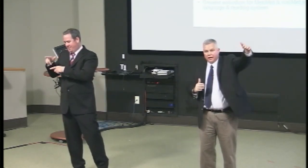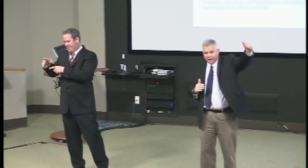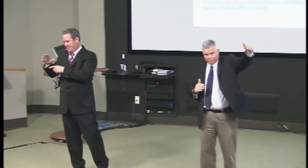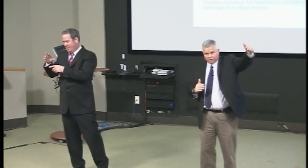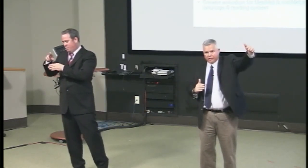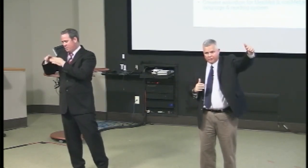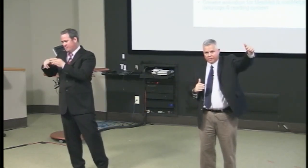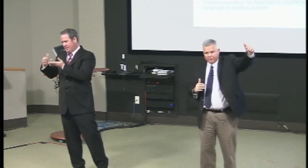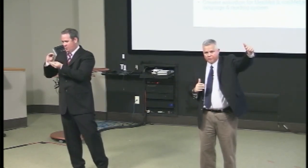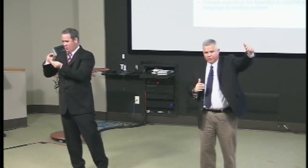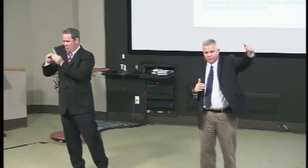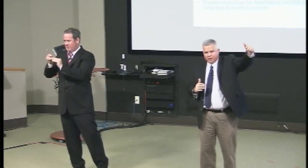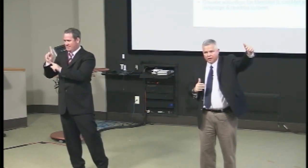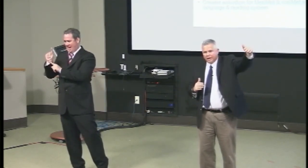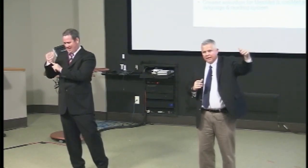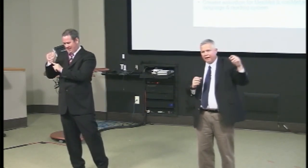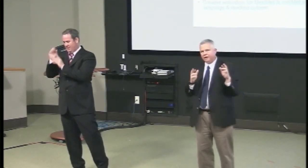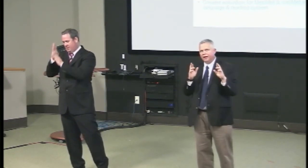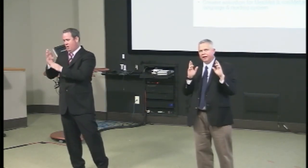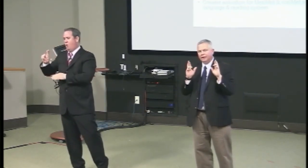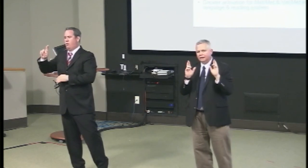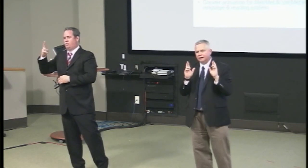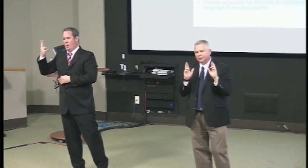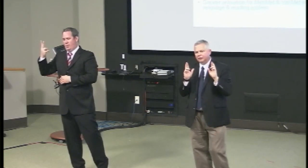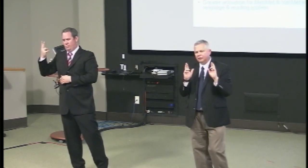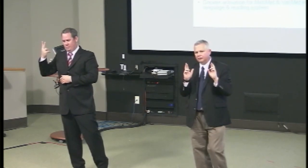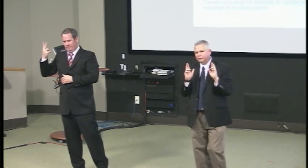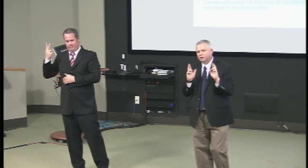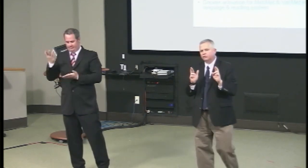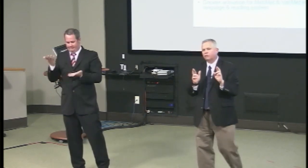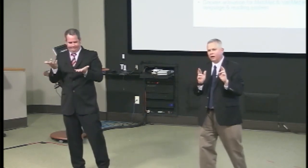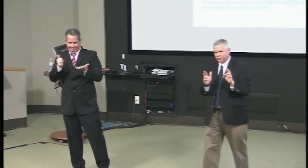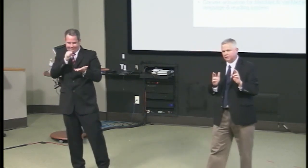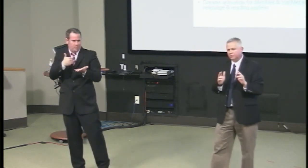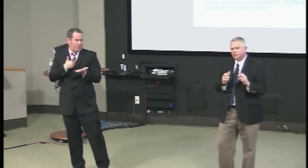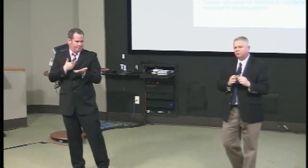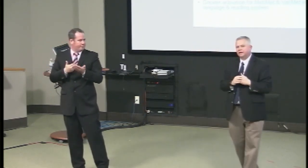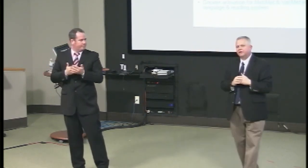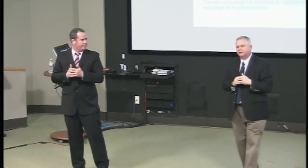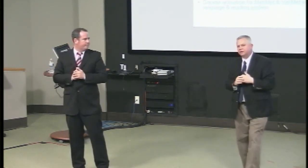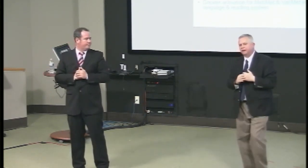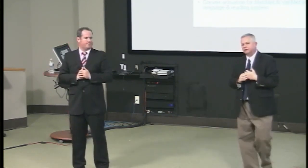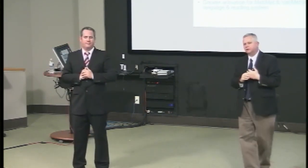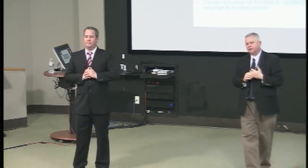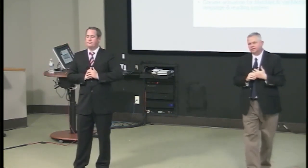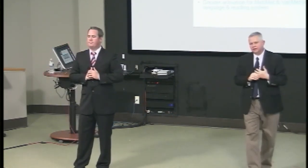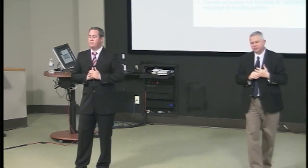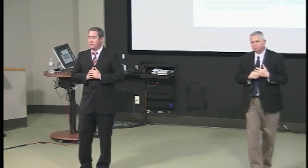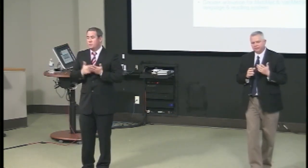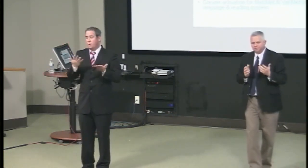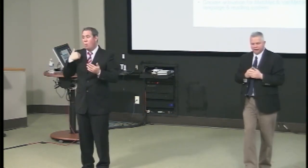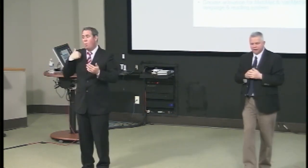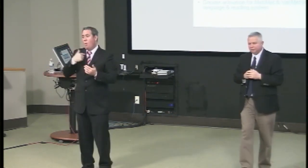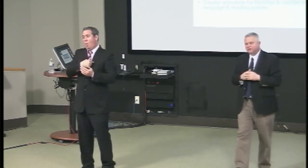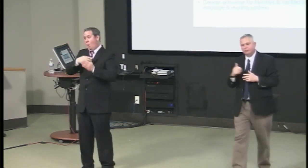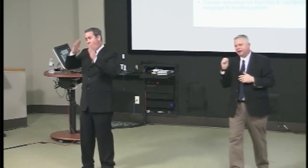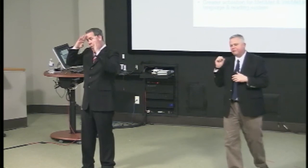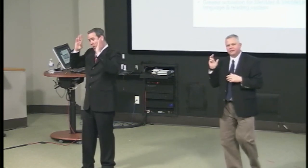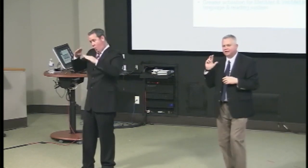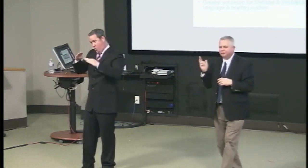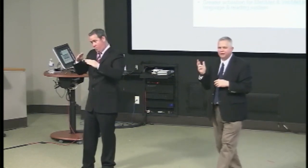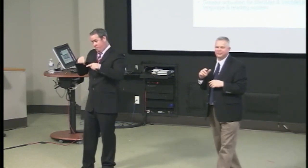and over time so that the phenotype is dynamic, fingers crossed, might give us a better look into this. But